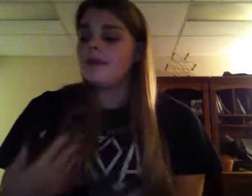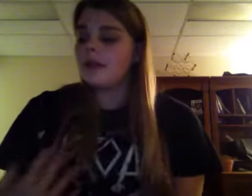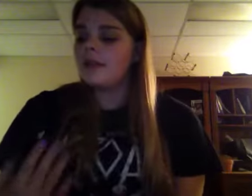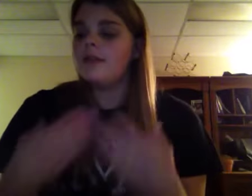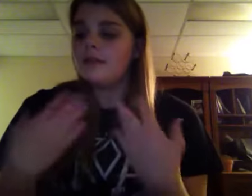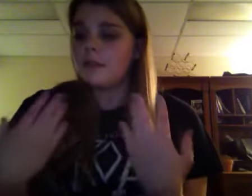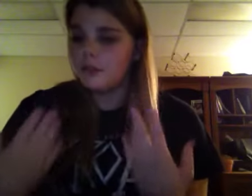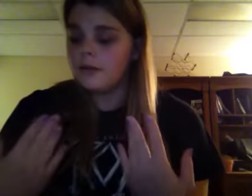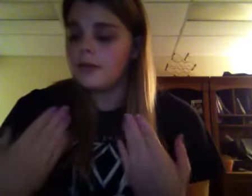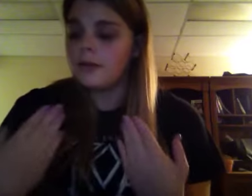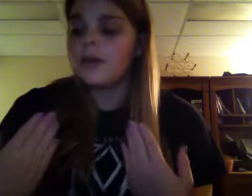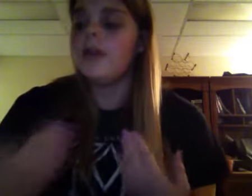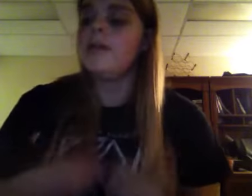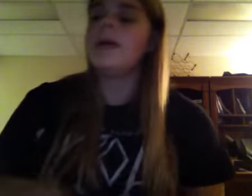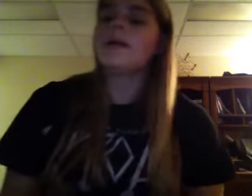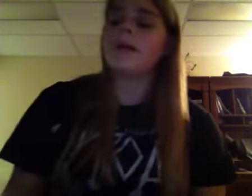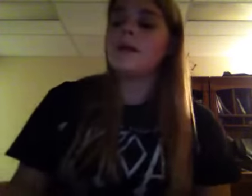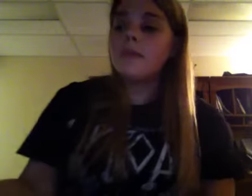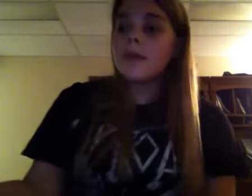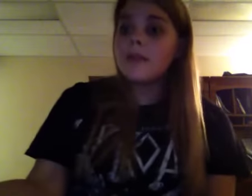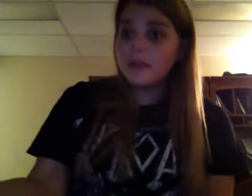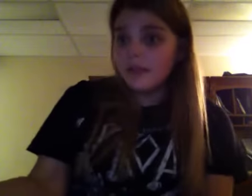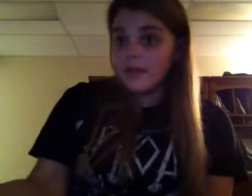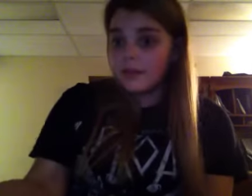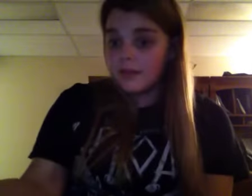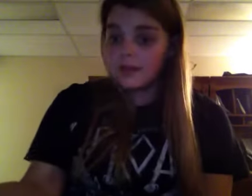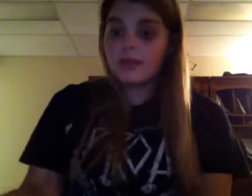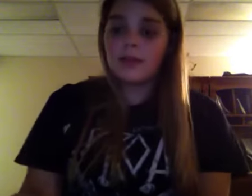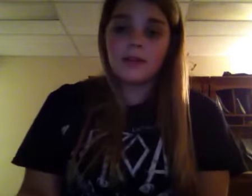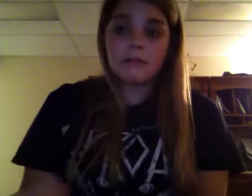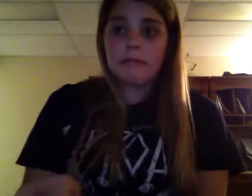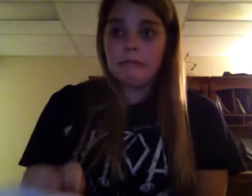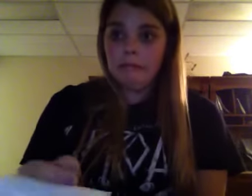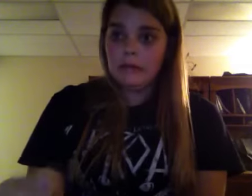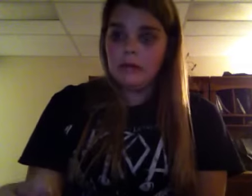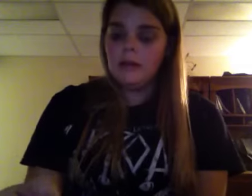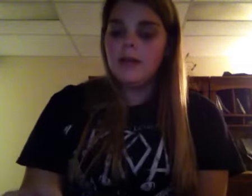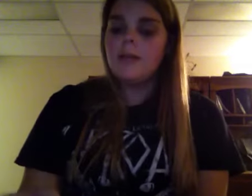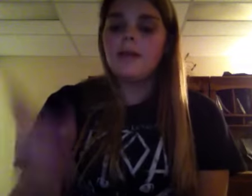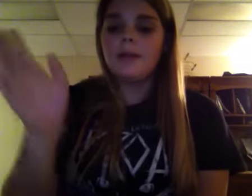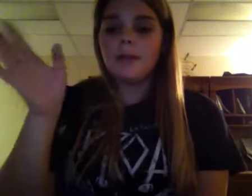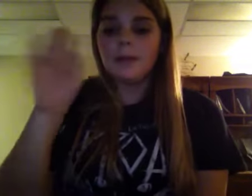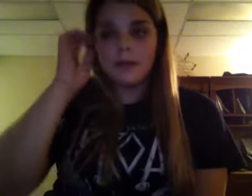Again, also true because I'm not creative about coming up with my own sentences. Like, power to the people who do.